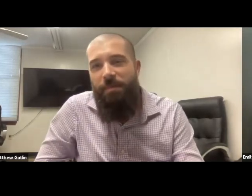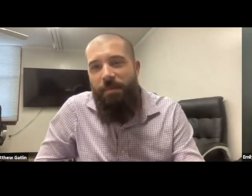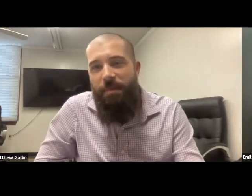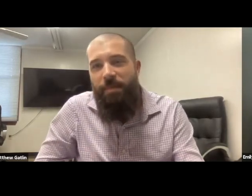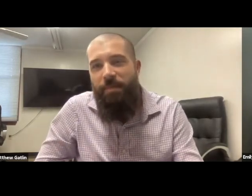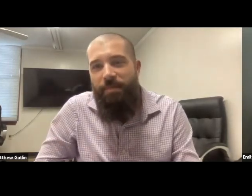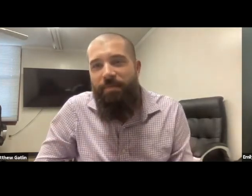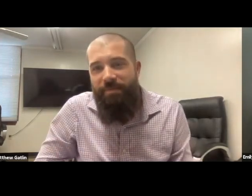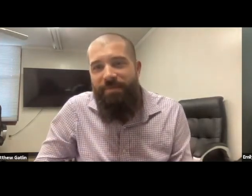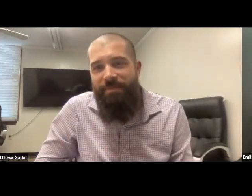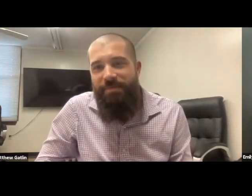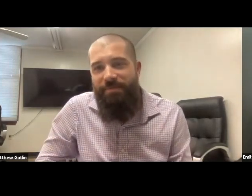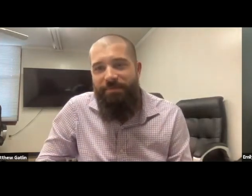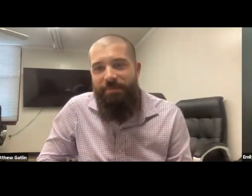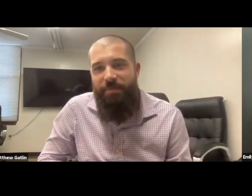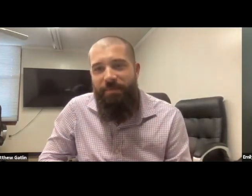Hello, Catherine.